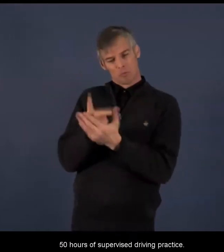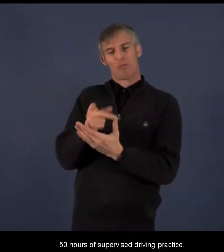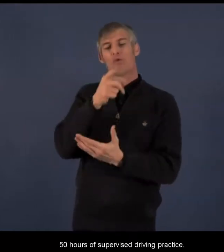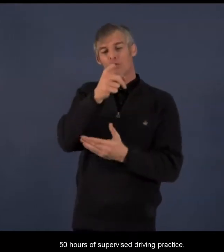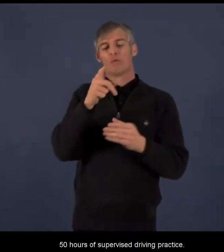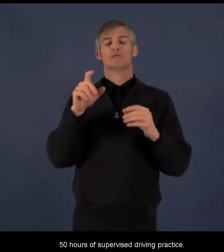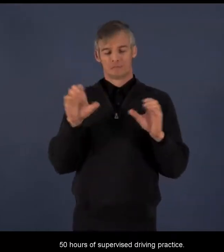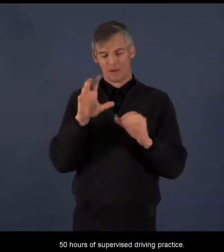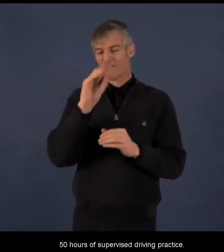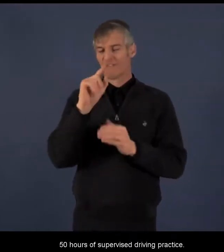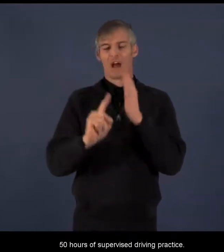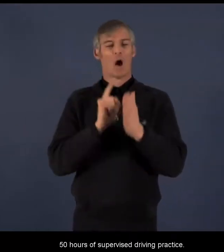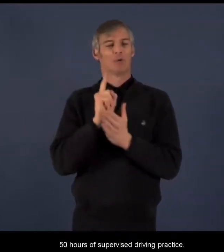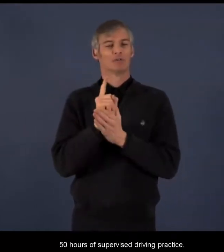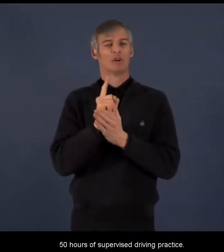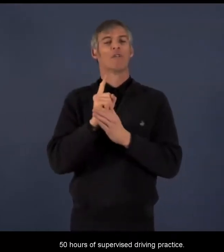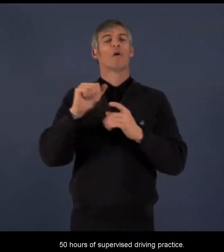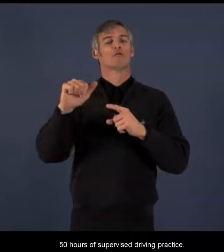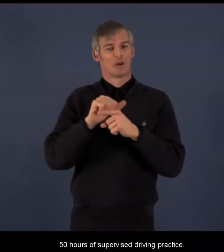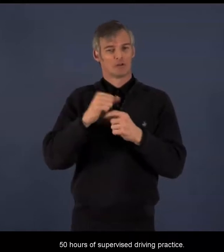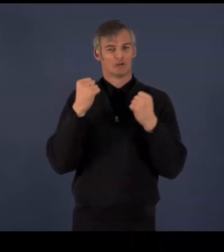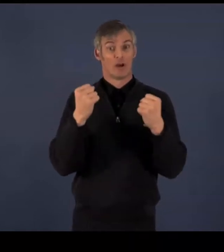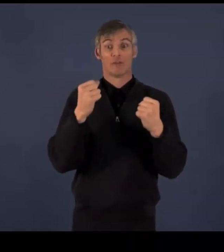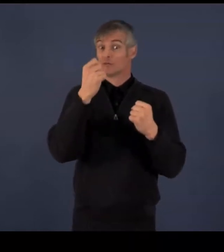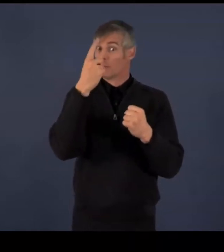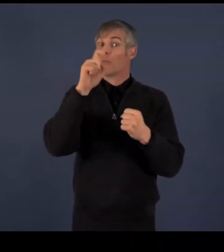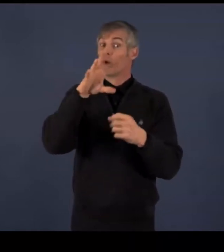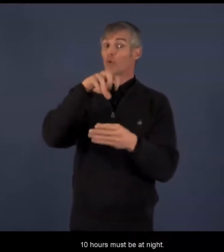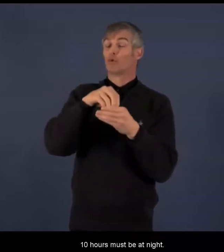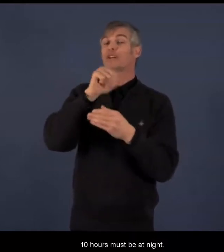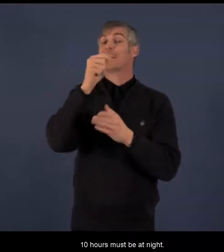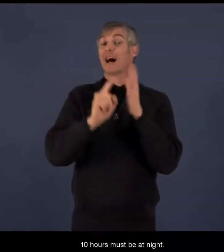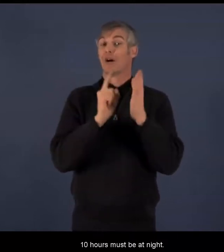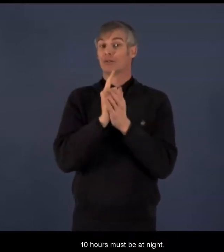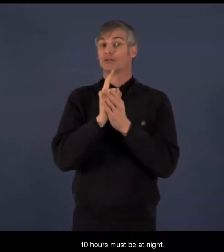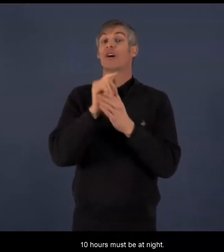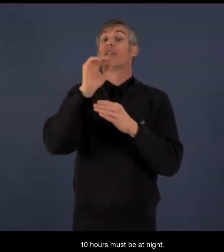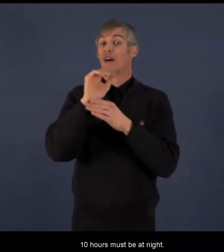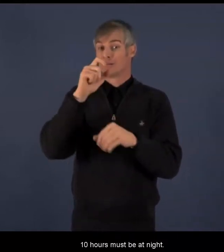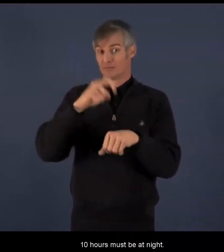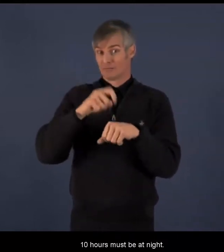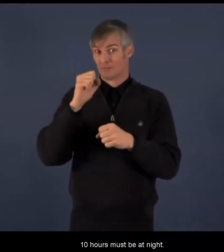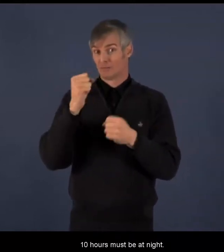50 hours of supervised driving practice. 10 hours must be at night.